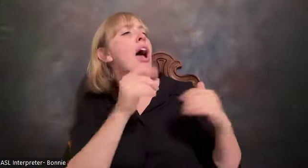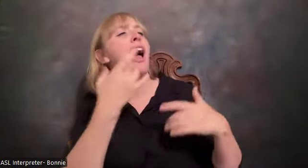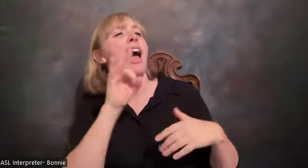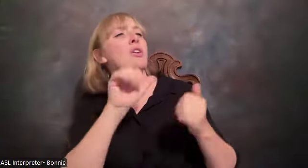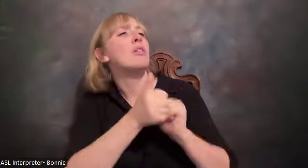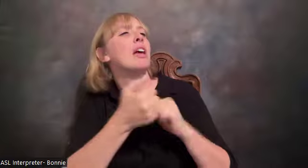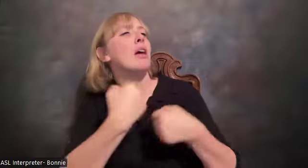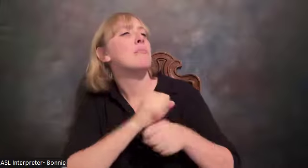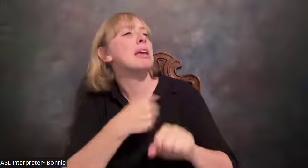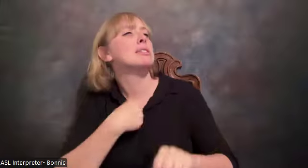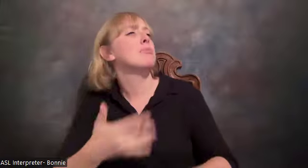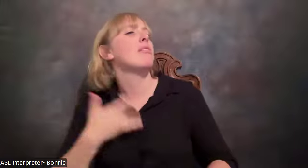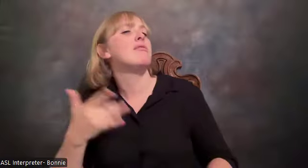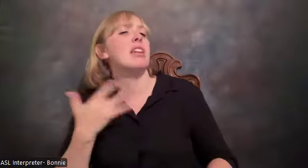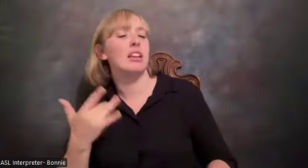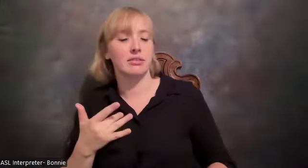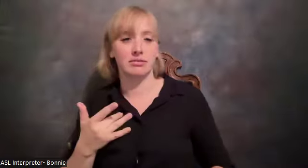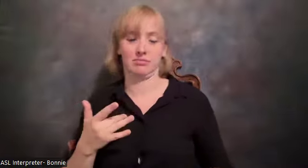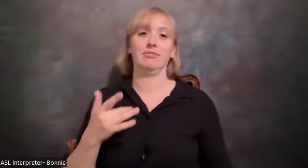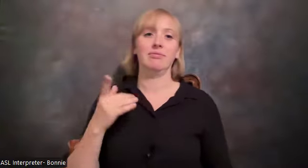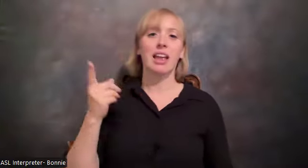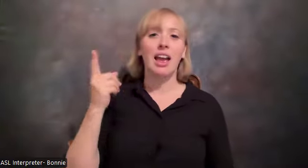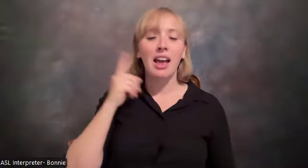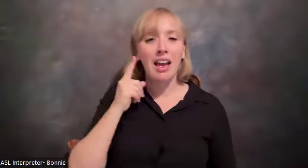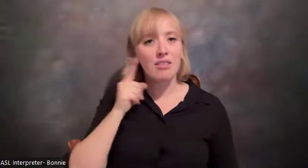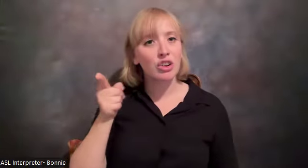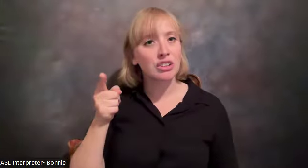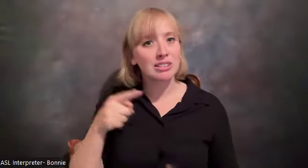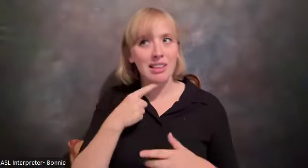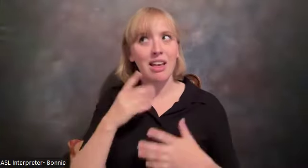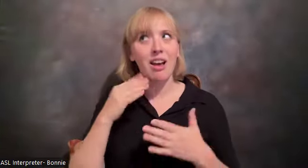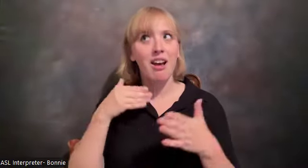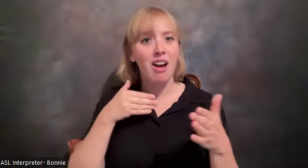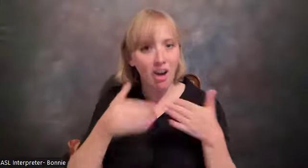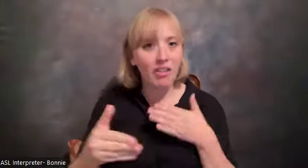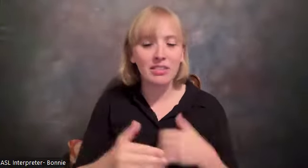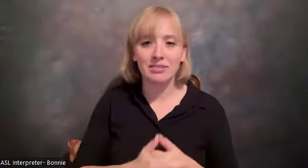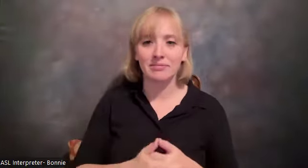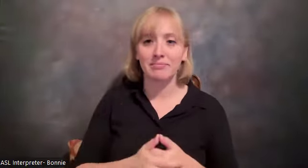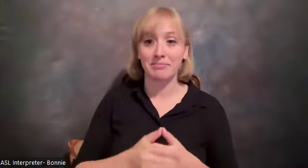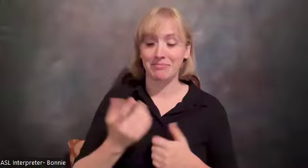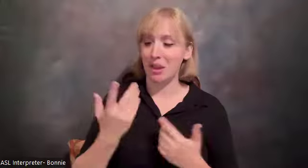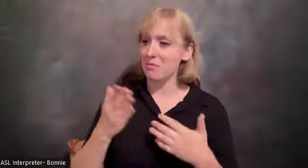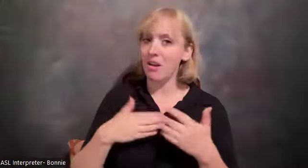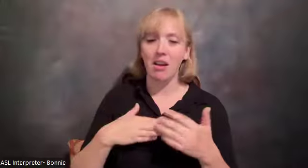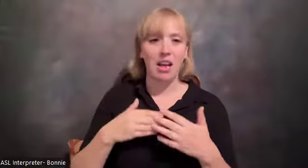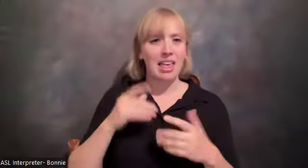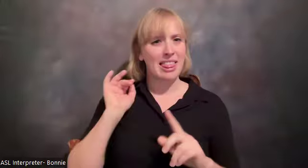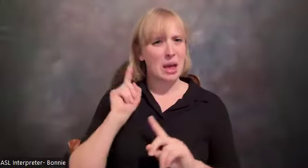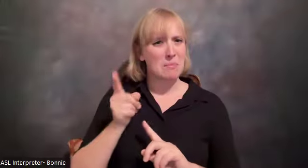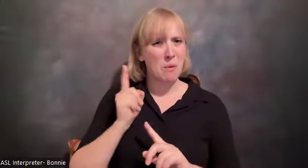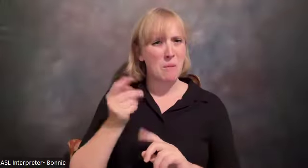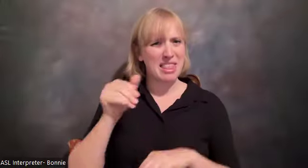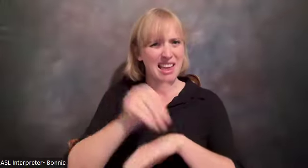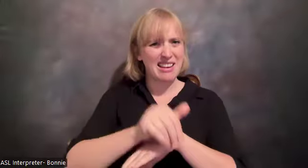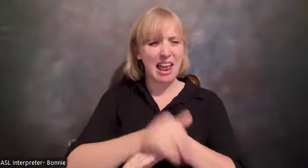feel. Now, I've probably heard her say that many times before in my life. But for whatever reason, on this particular night,